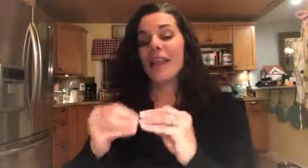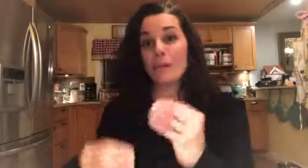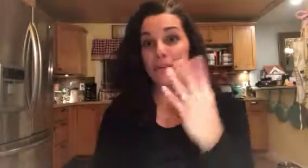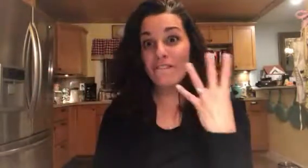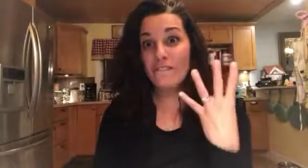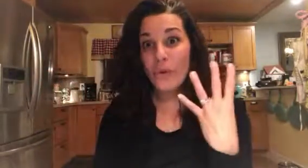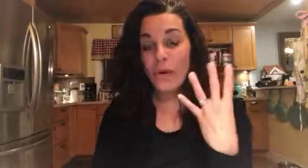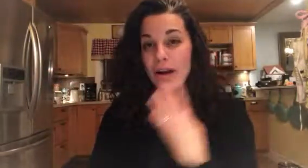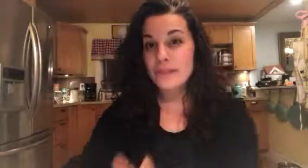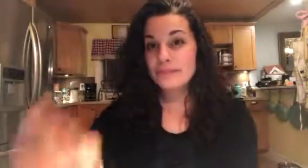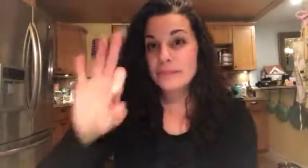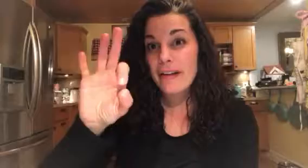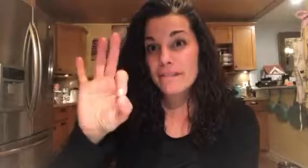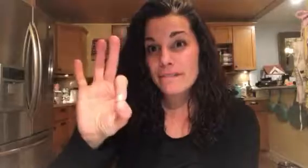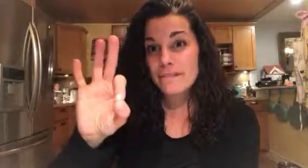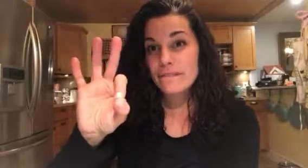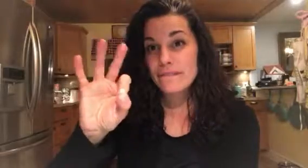Number 4.